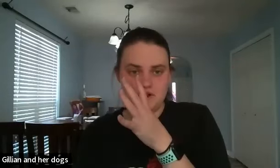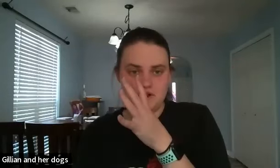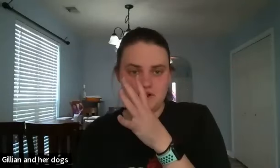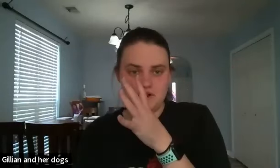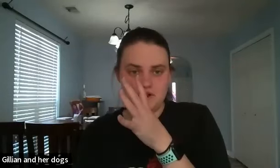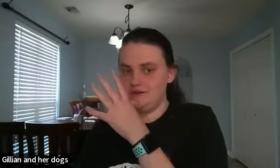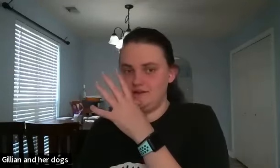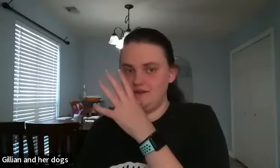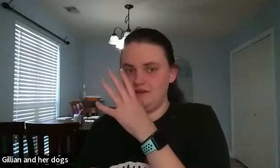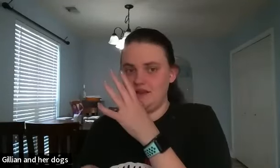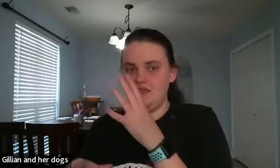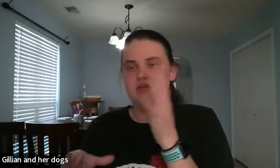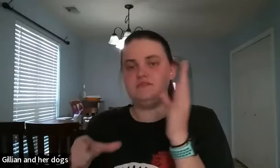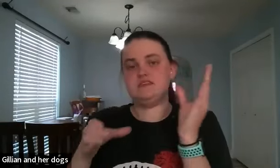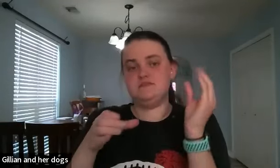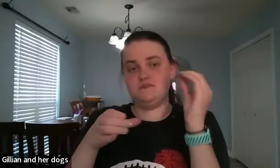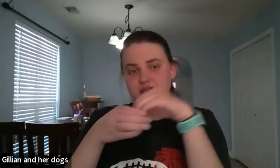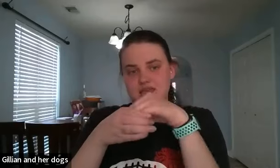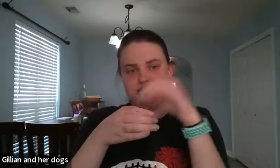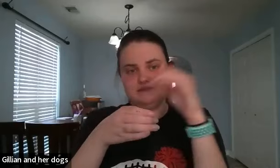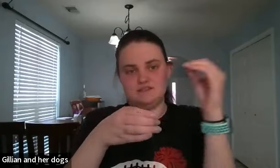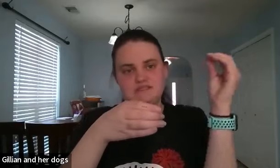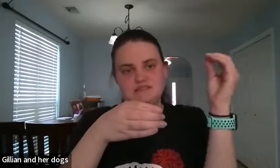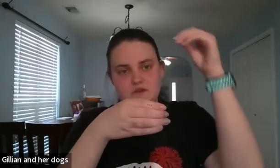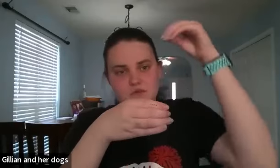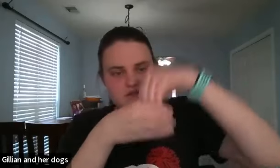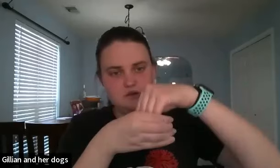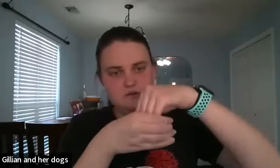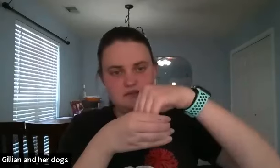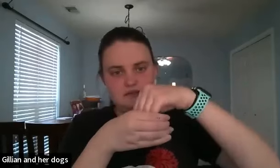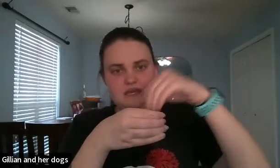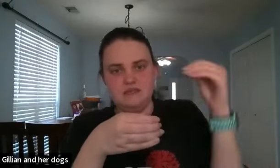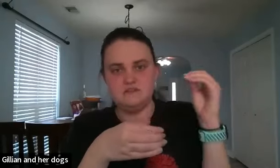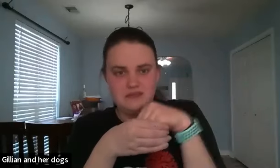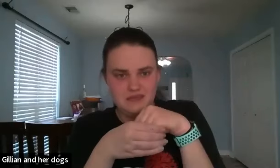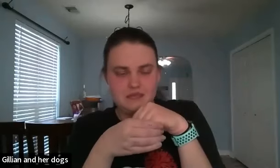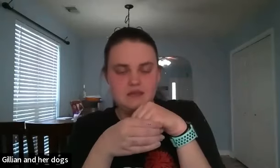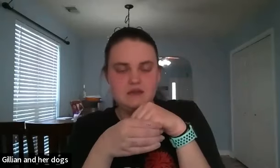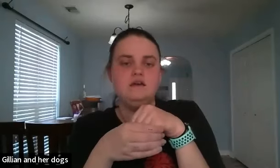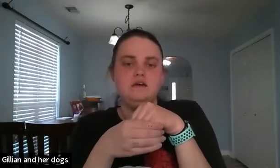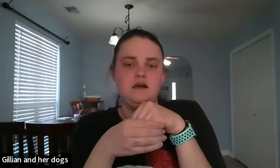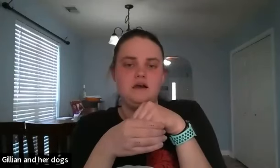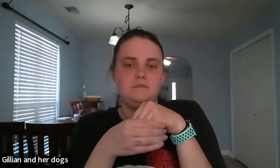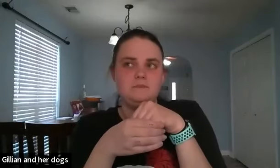mother and then the sign for in. So this is a sign for the emotion like going like in. So in,